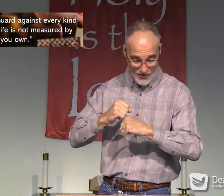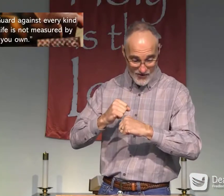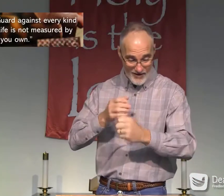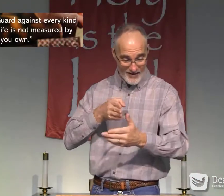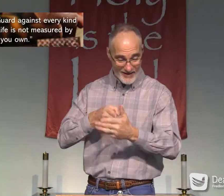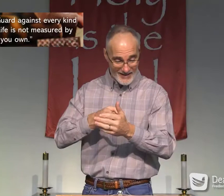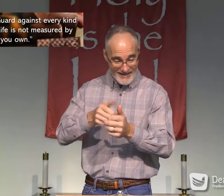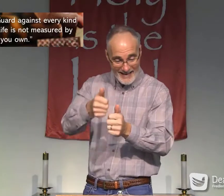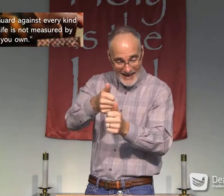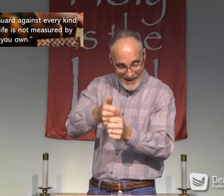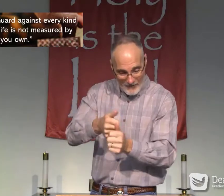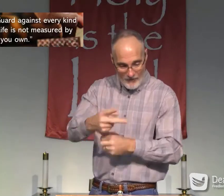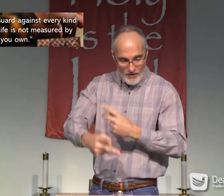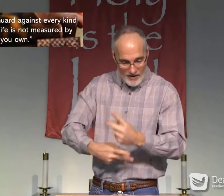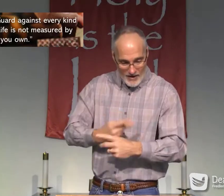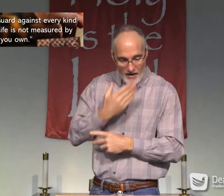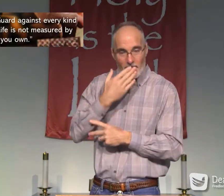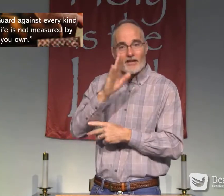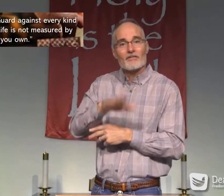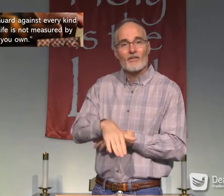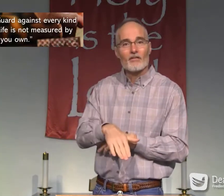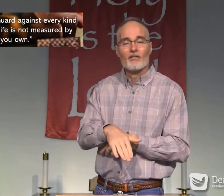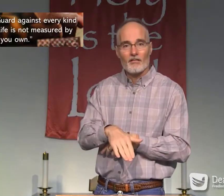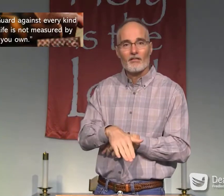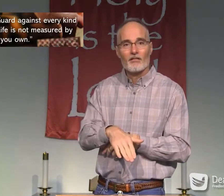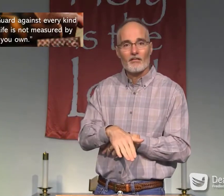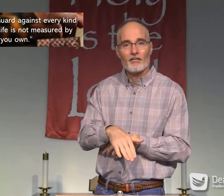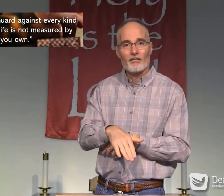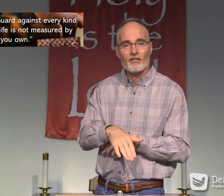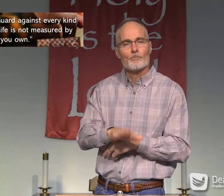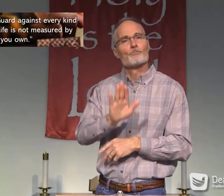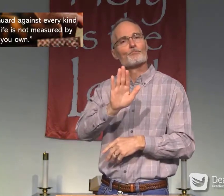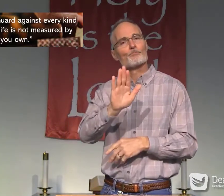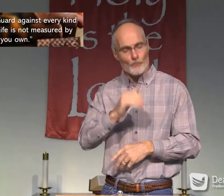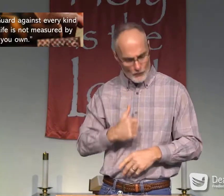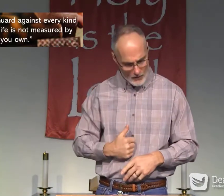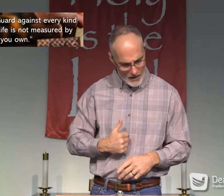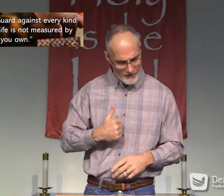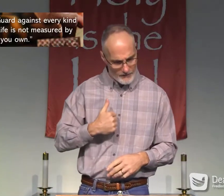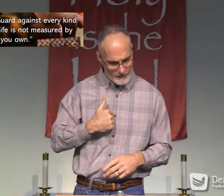He says, beware, guard against every kind of greed.